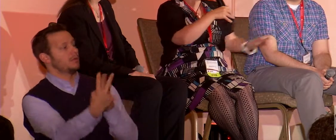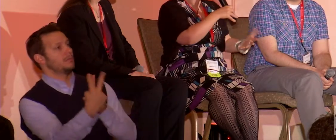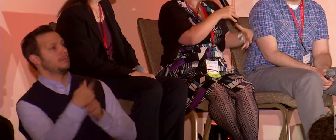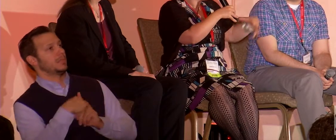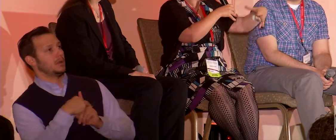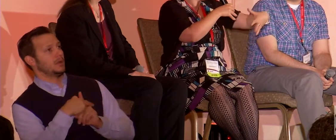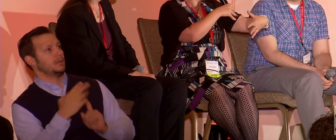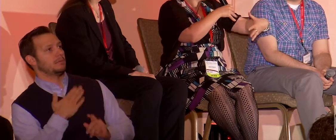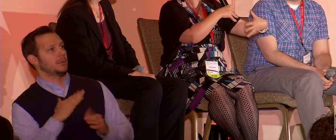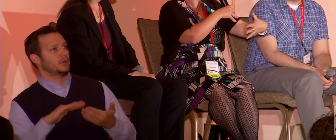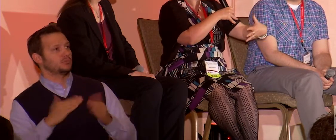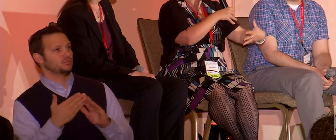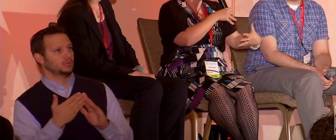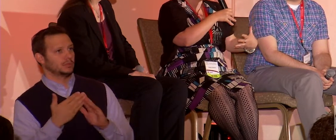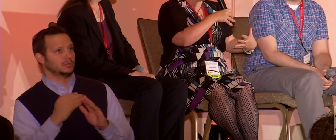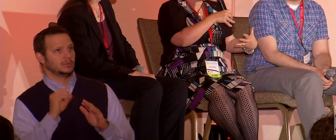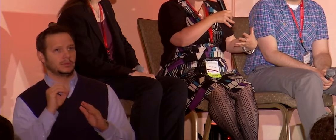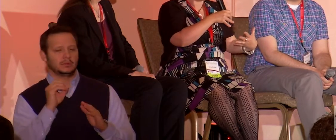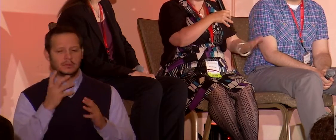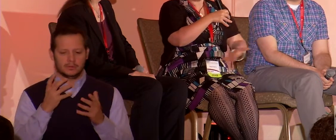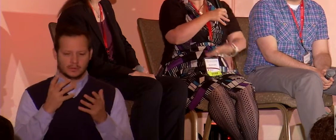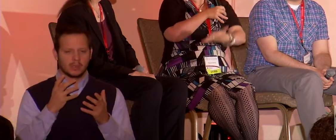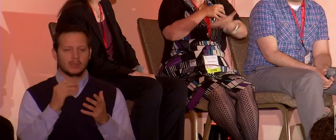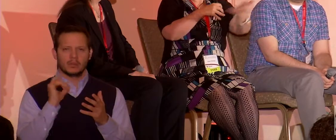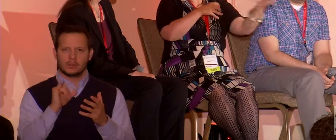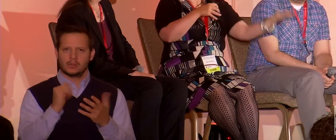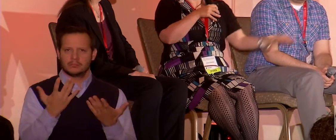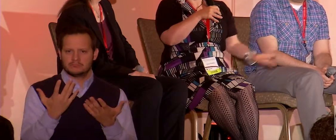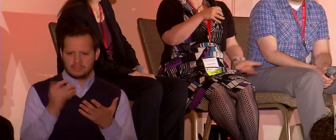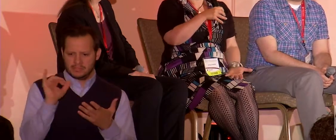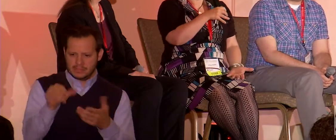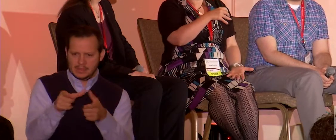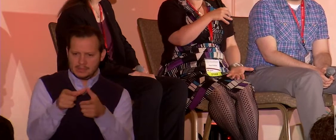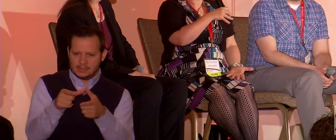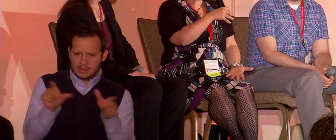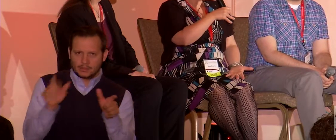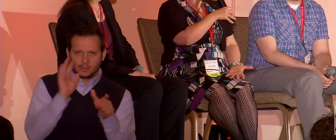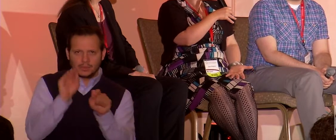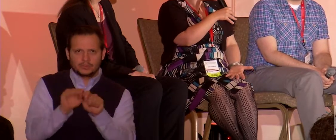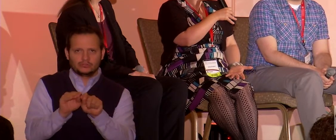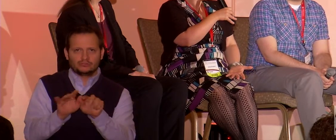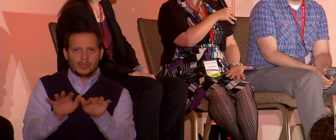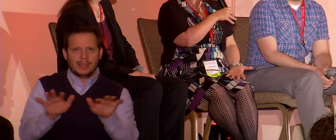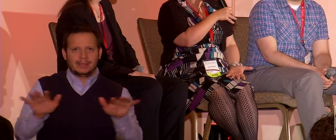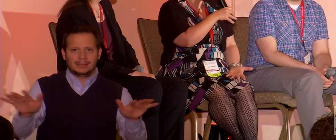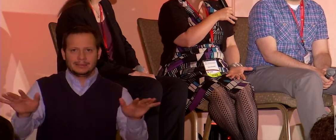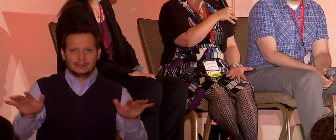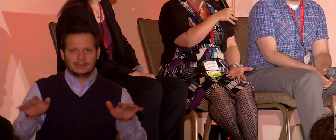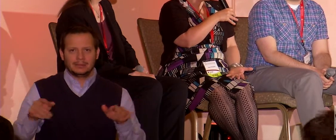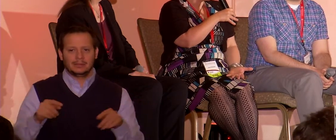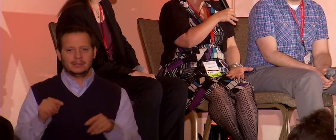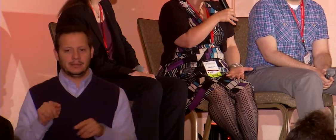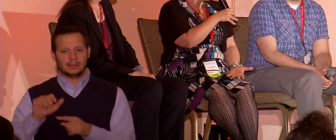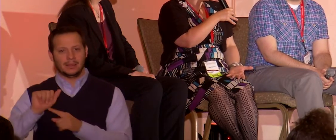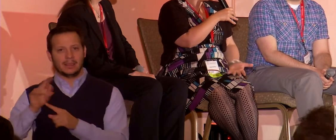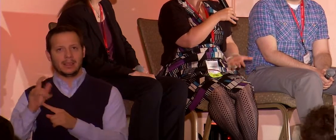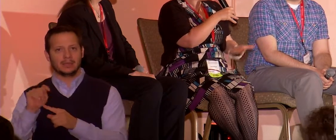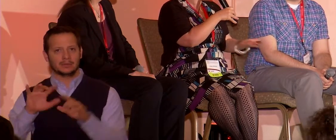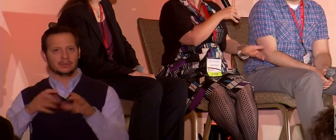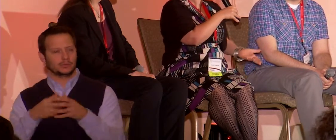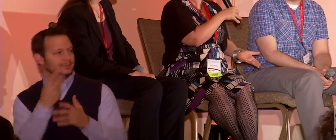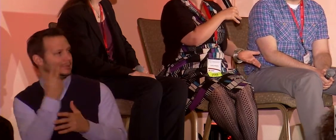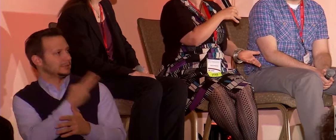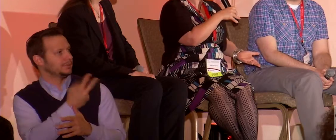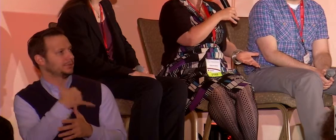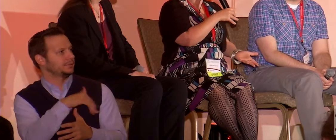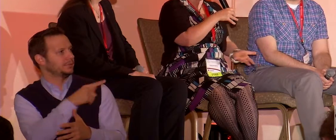in the larger community and not be insular, that language is going to spread. And it's, you know, to some extent, I think it's part of our